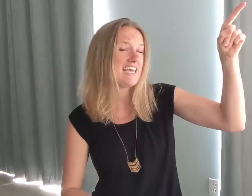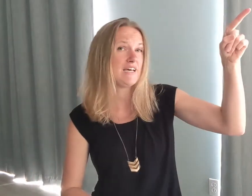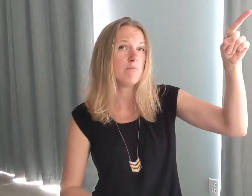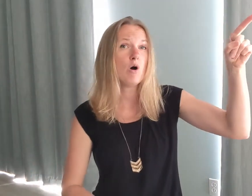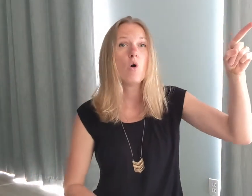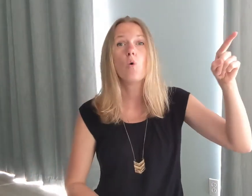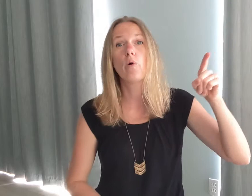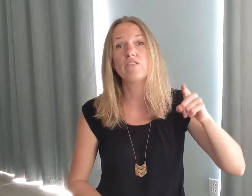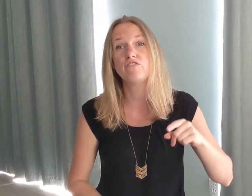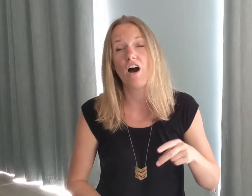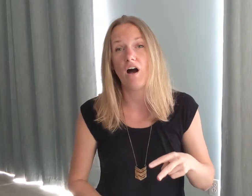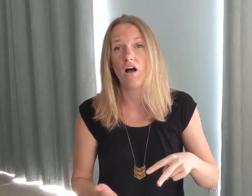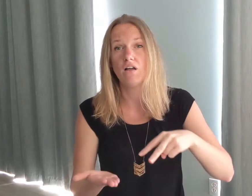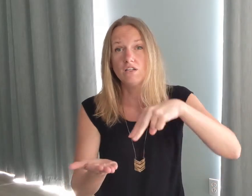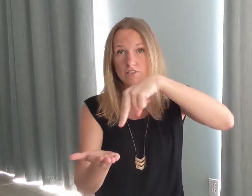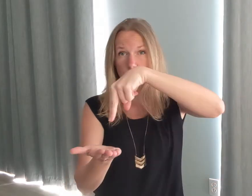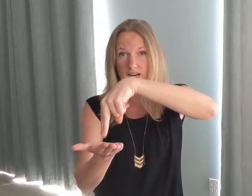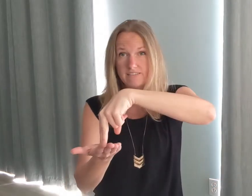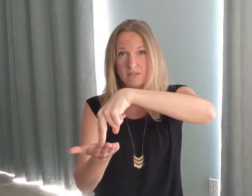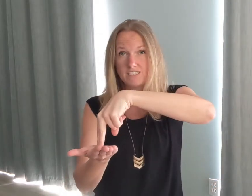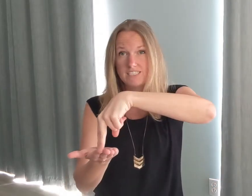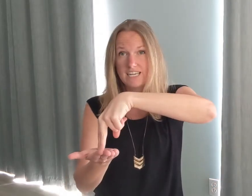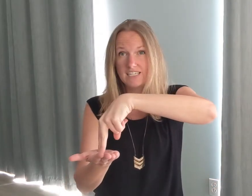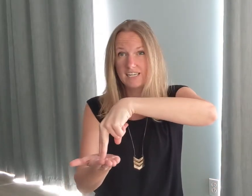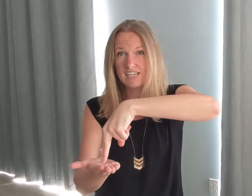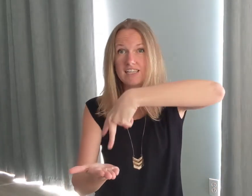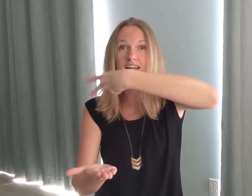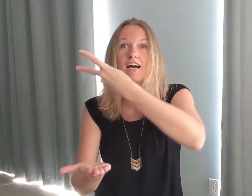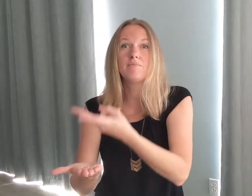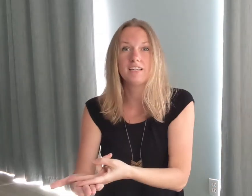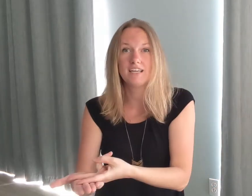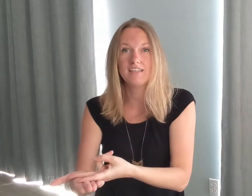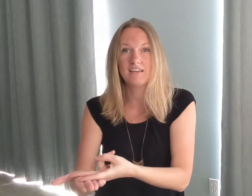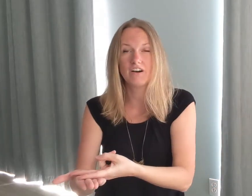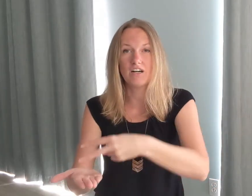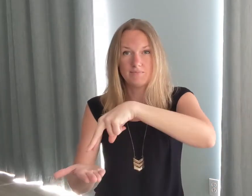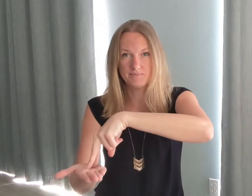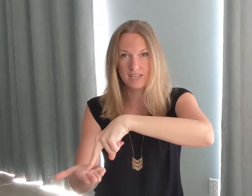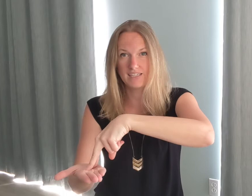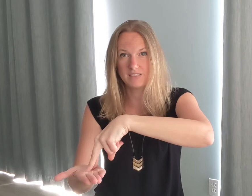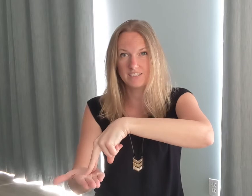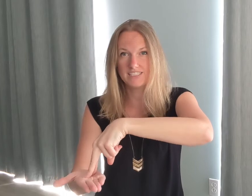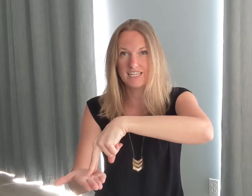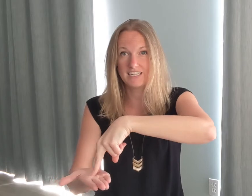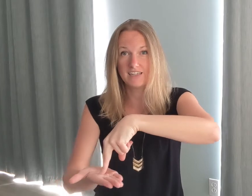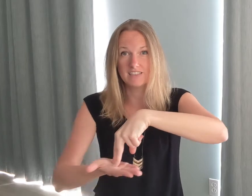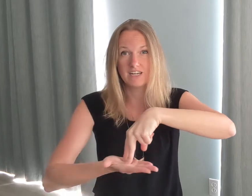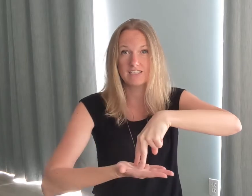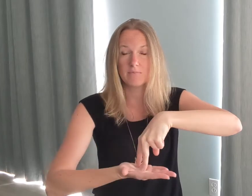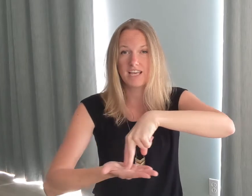him will fall. So you want to have someone standing and then come and then they fall. Okay, someone standing on your non-dominant